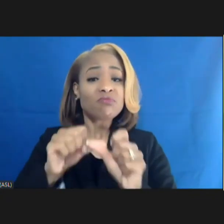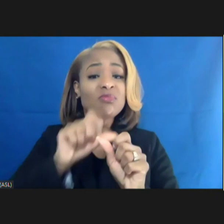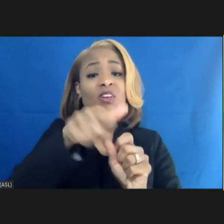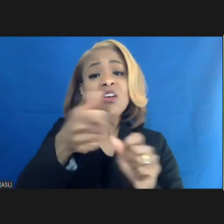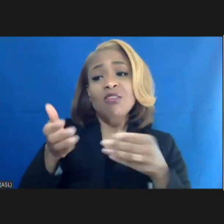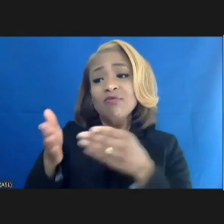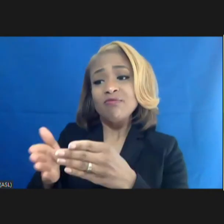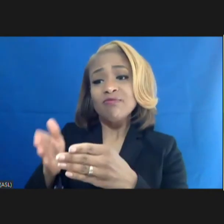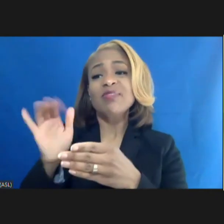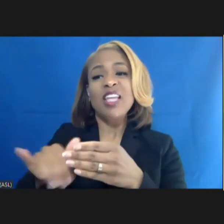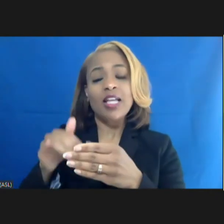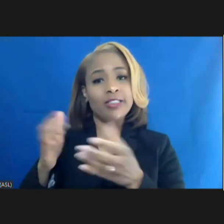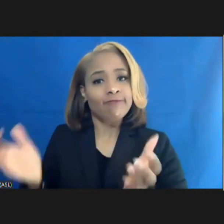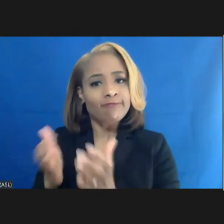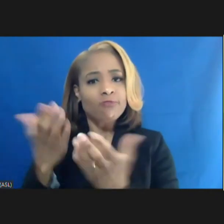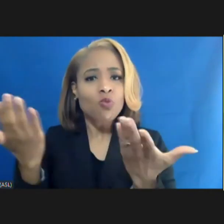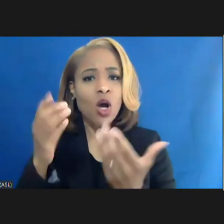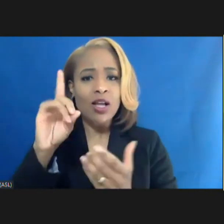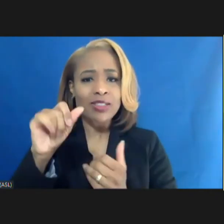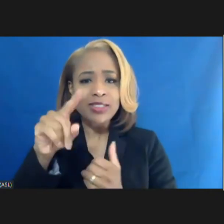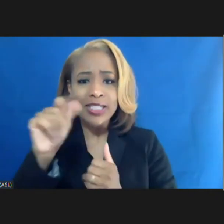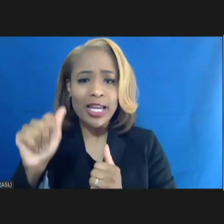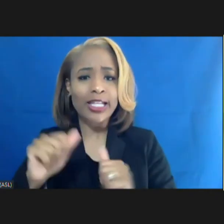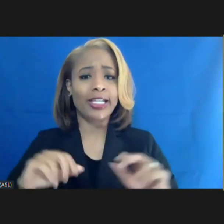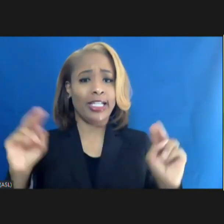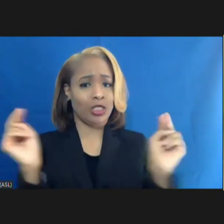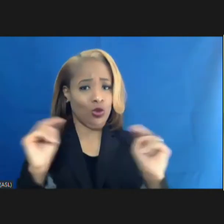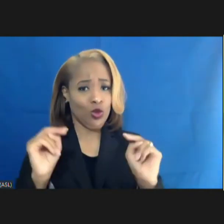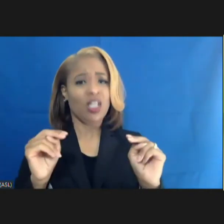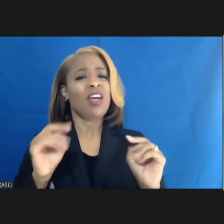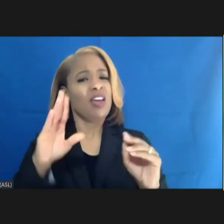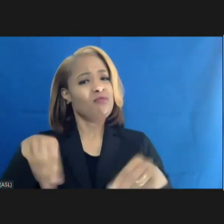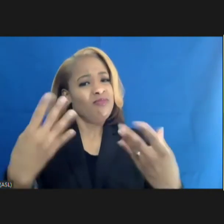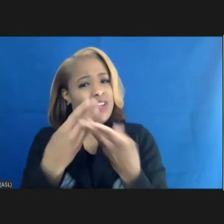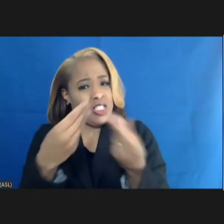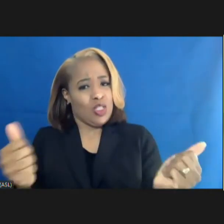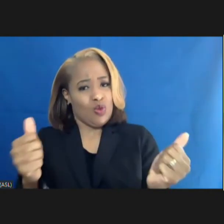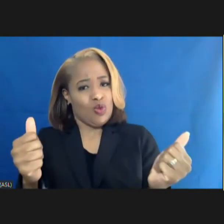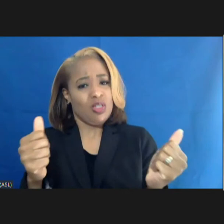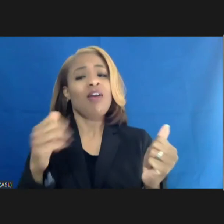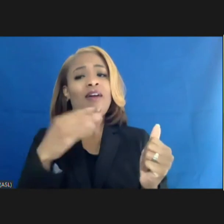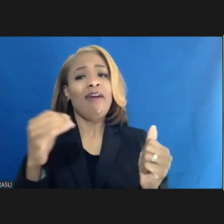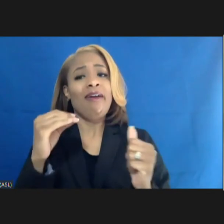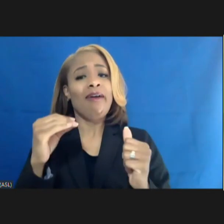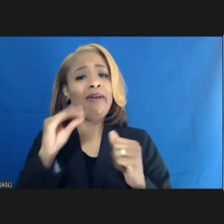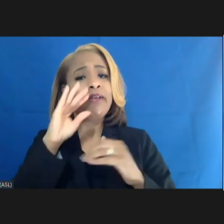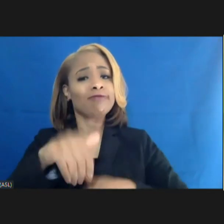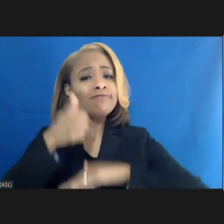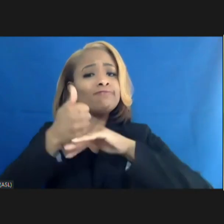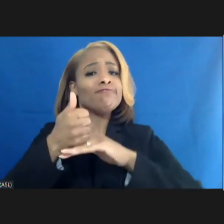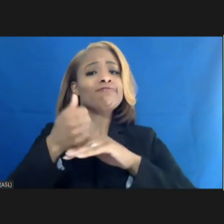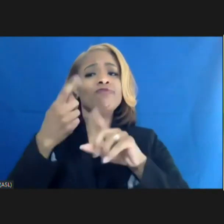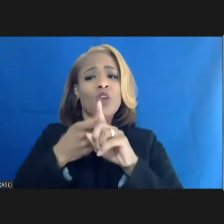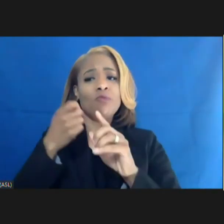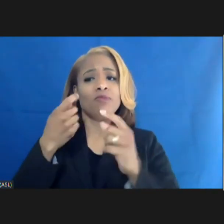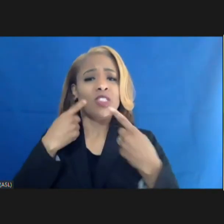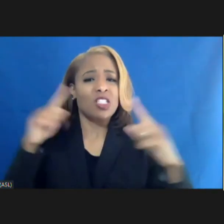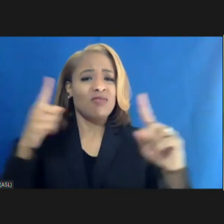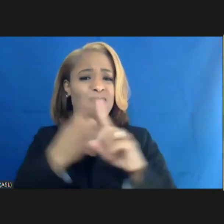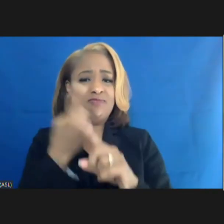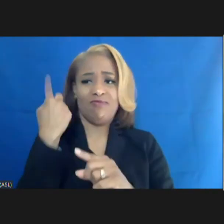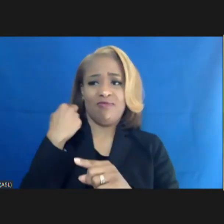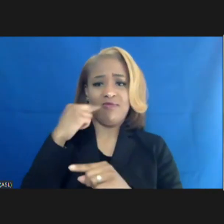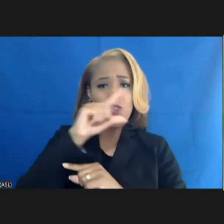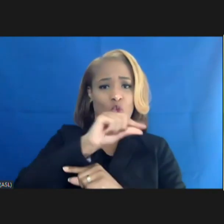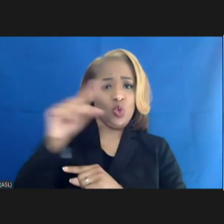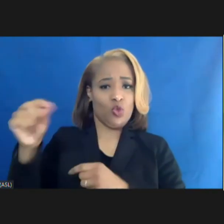one that is data-driven, nonpartisan, solution-oriented, and builds on the successes of 2020's elections. I announced my